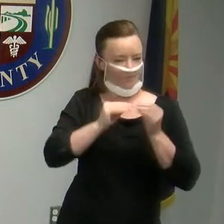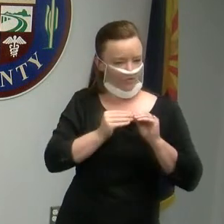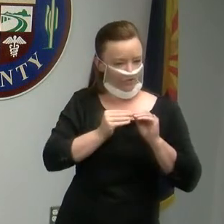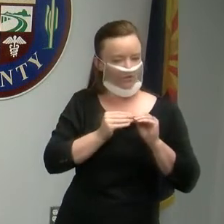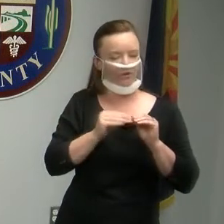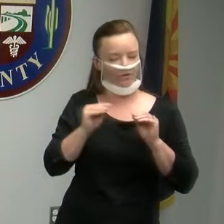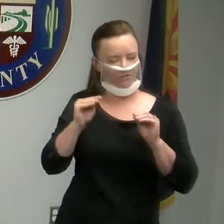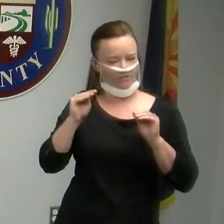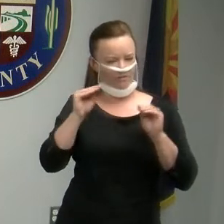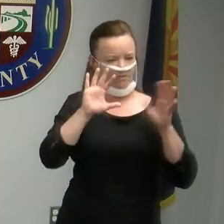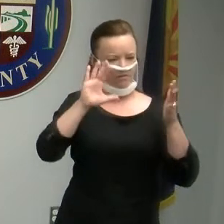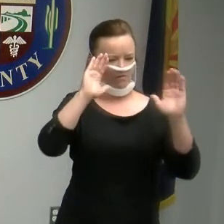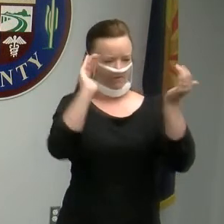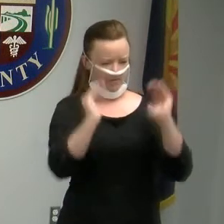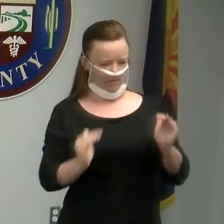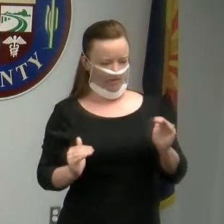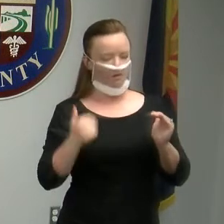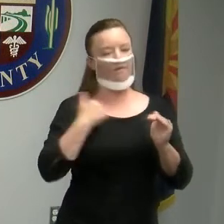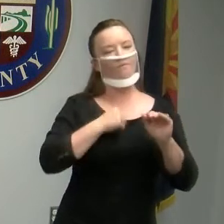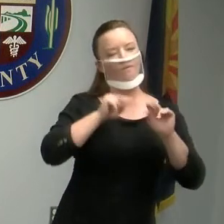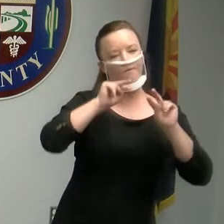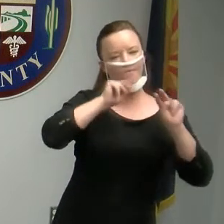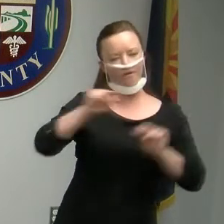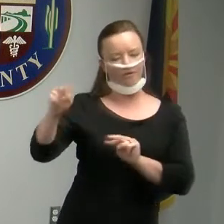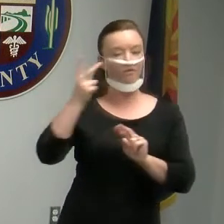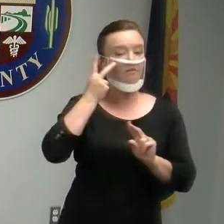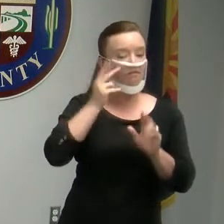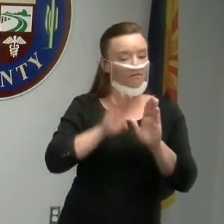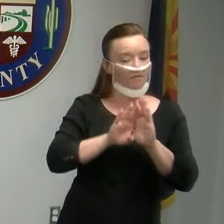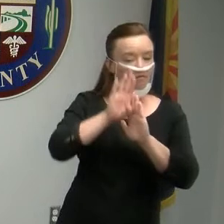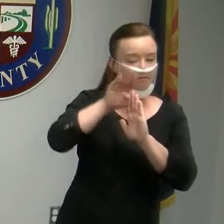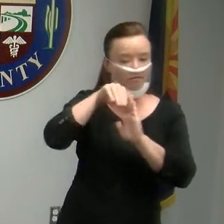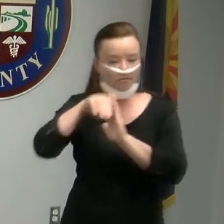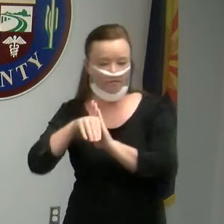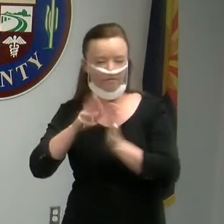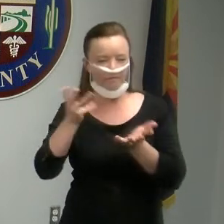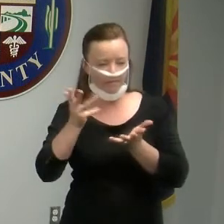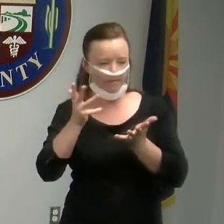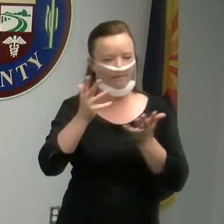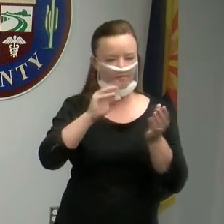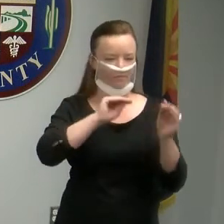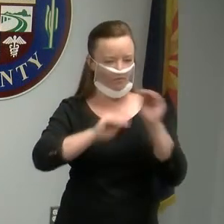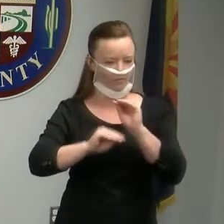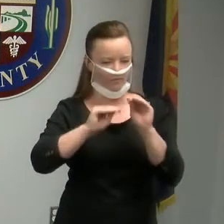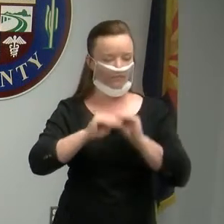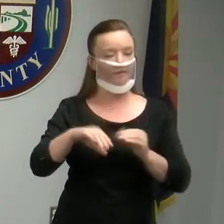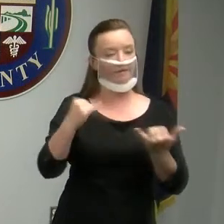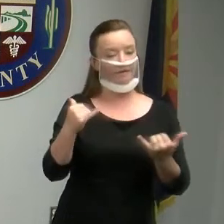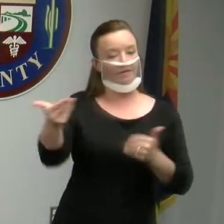at the direction that things are moving. And now I'll invite Joanna Molina up to translate.